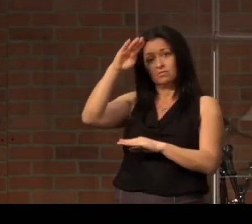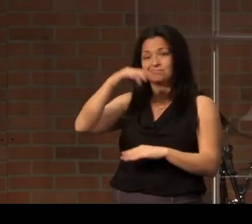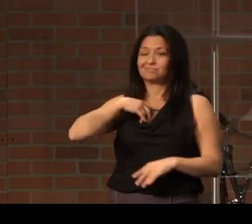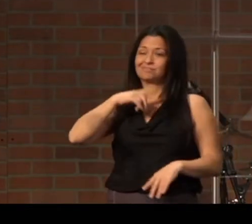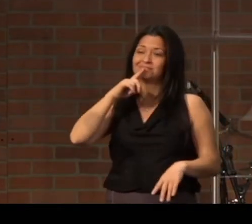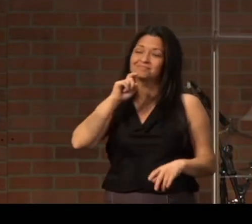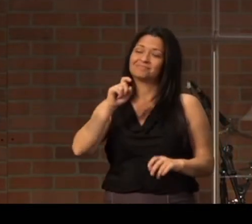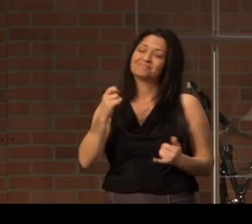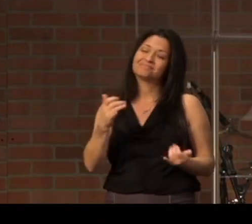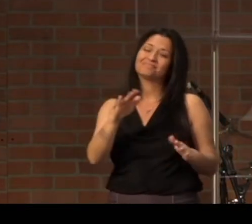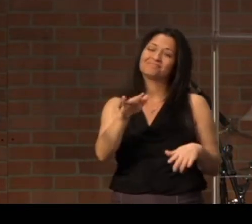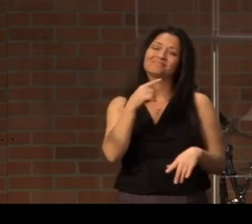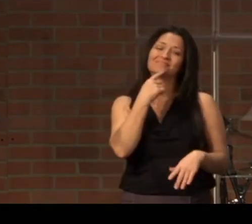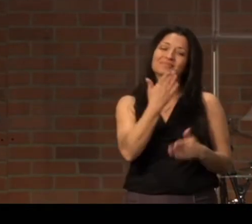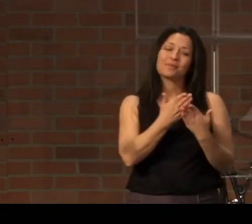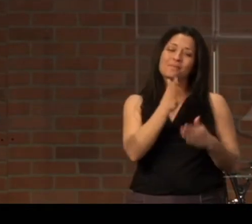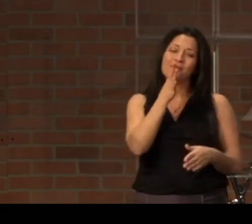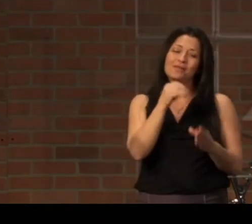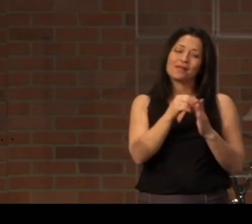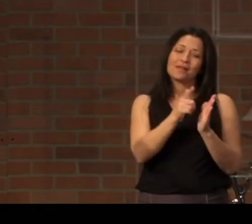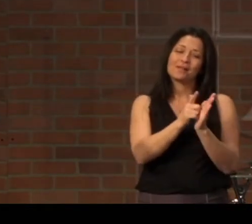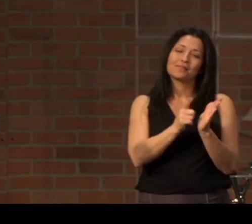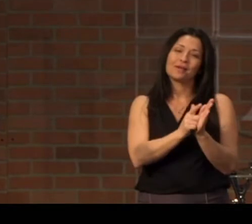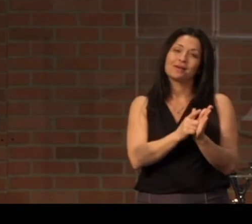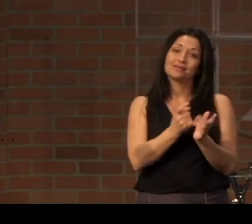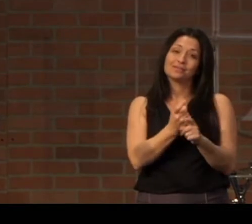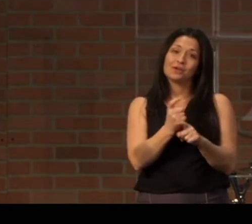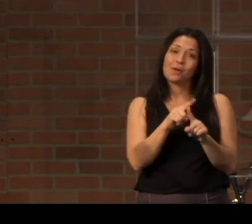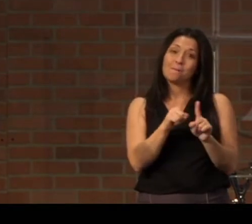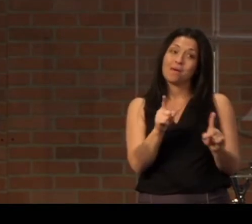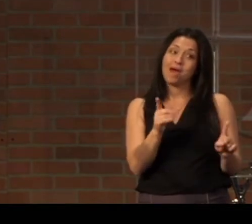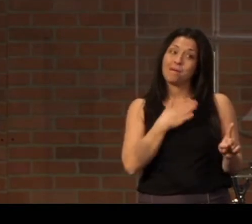but my mother-in-law lives with me.